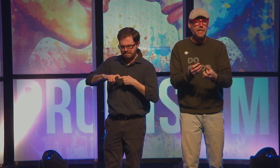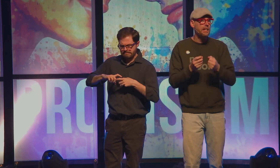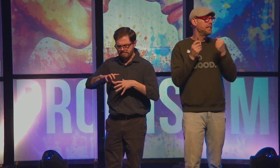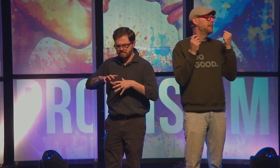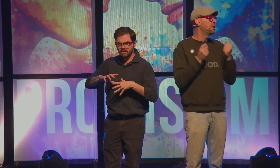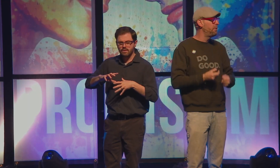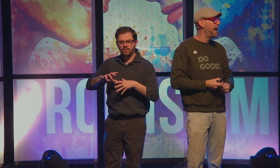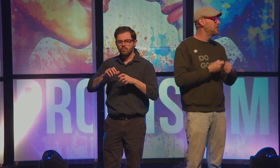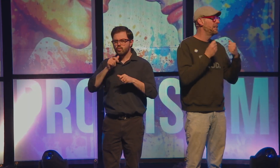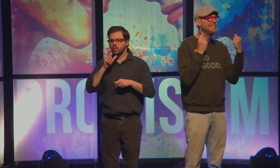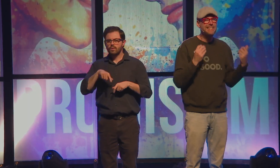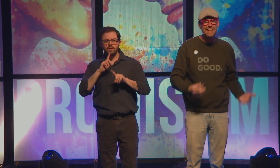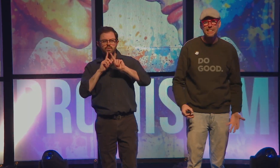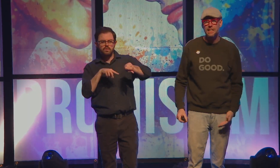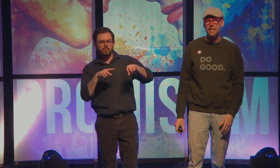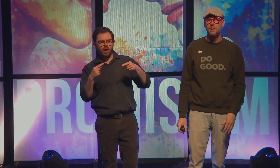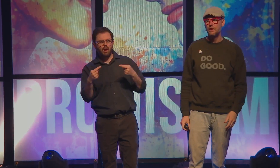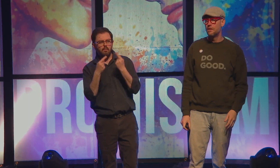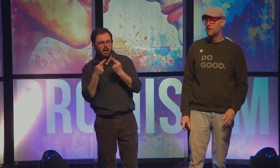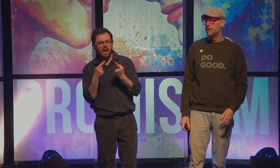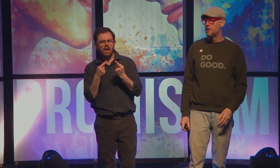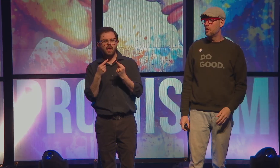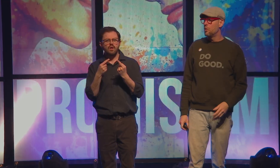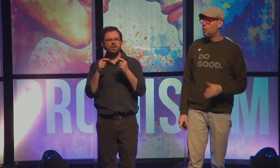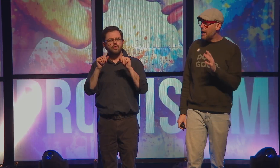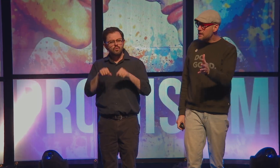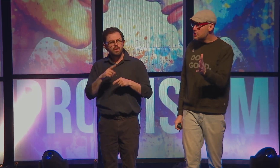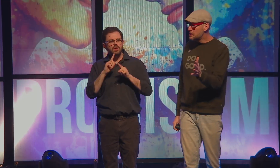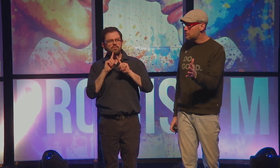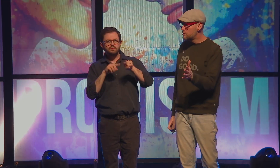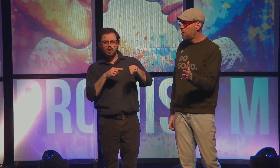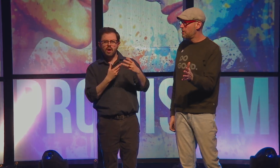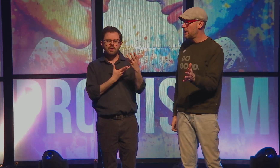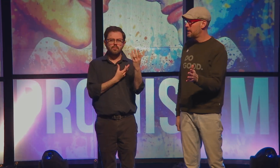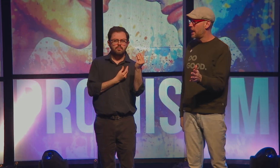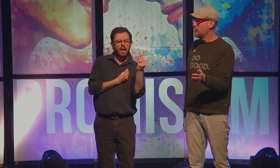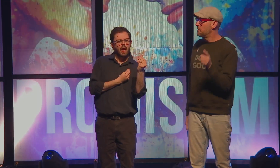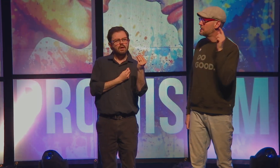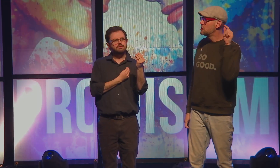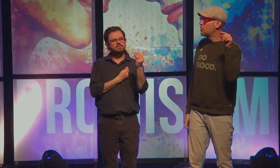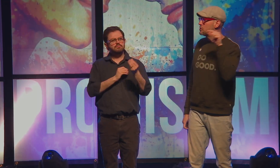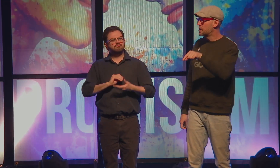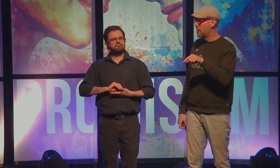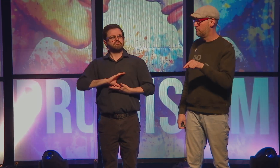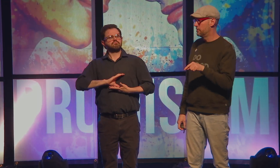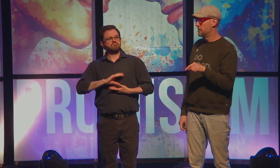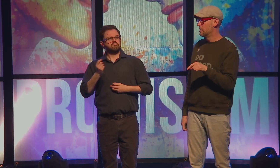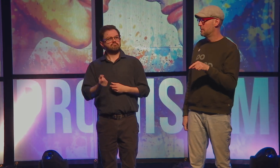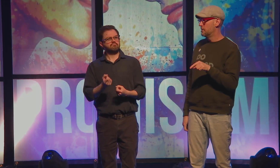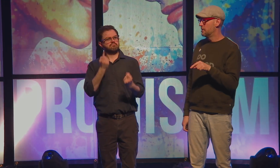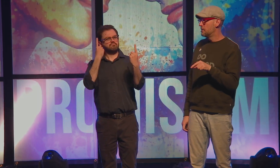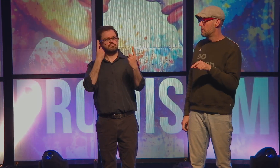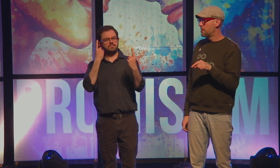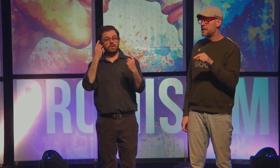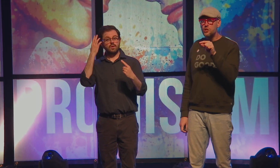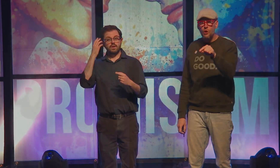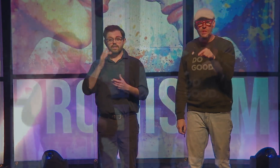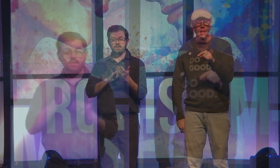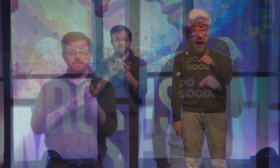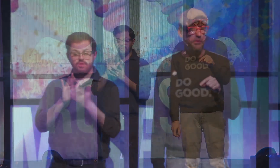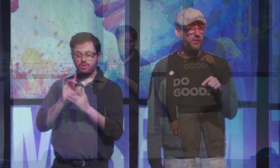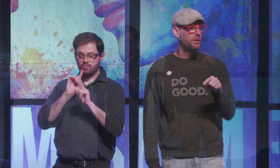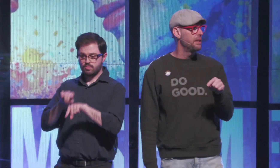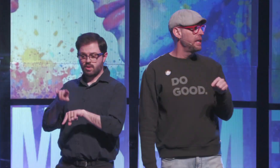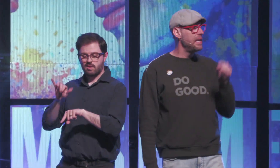with understanding and compassion and dignity. Why did Jesus respond like that? Because he chose love. He